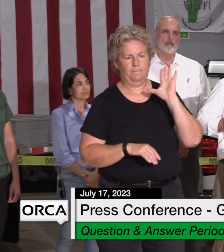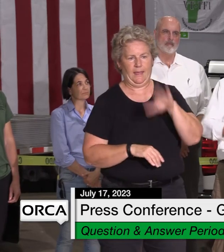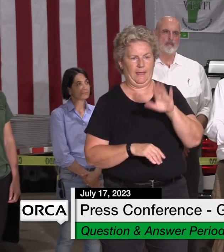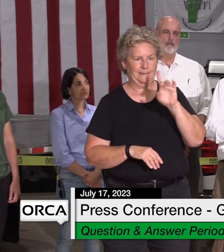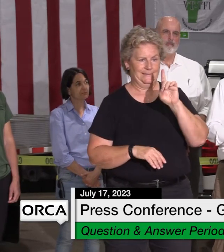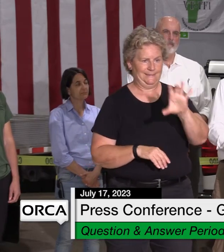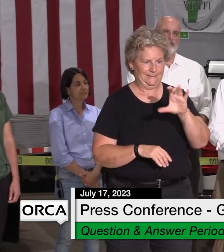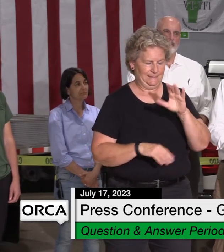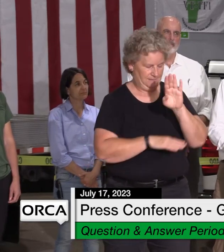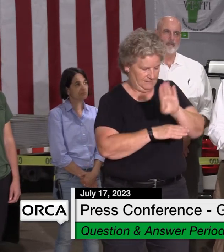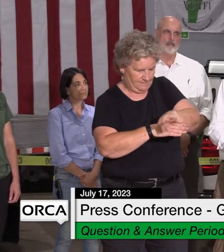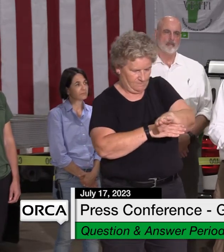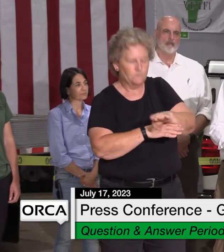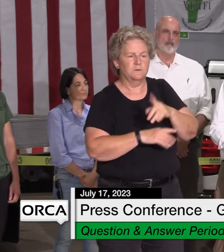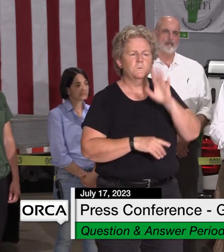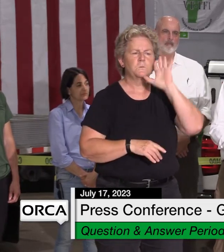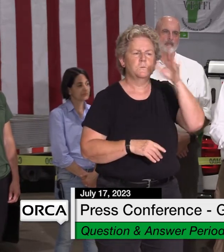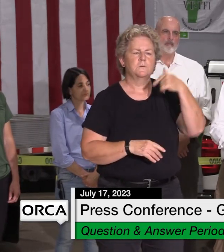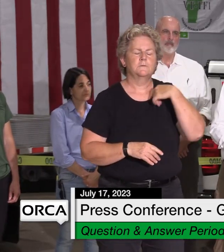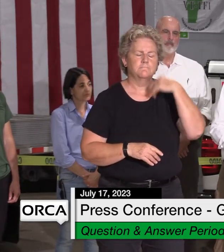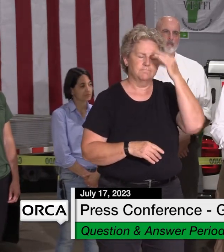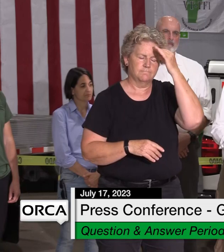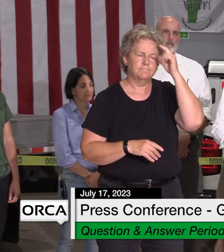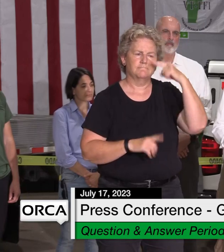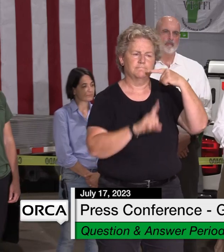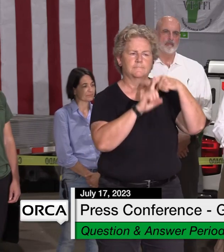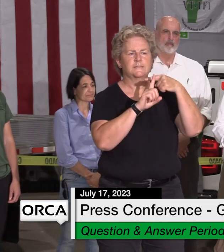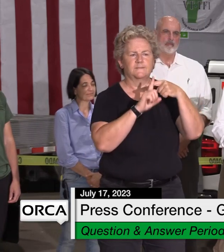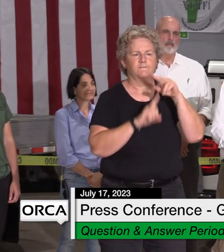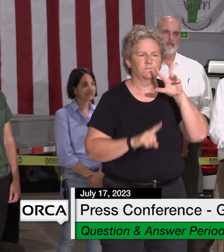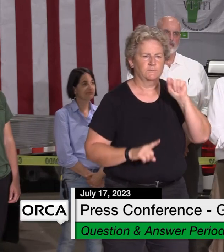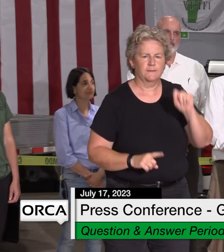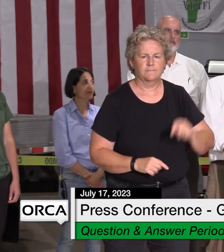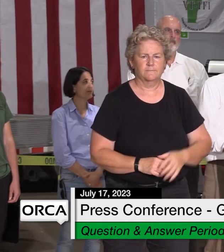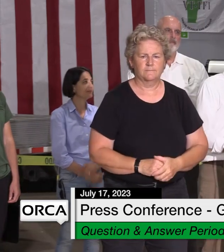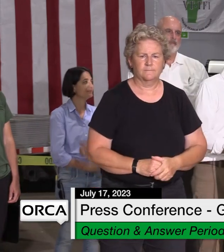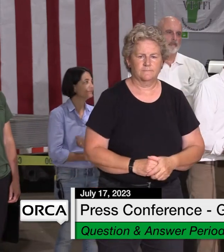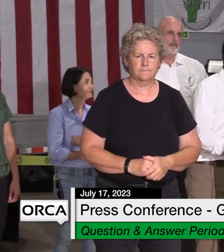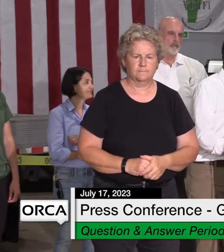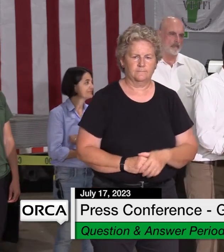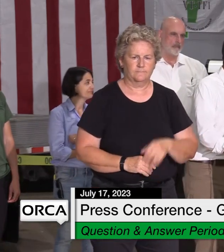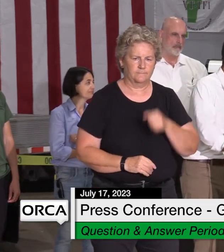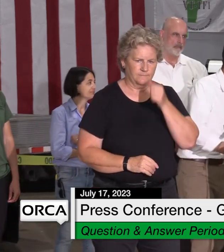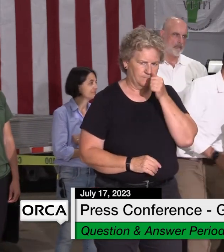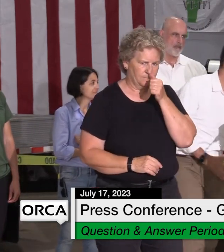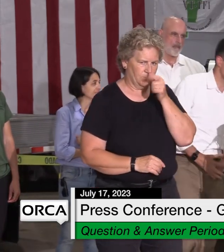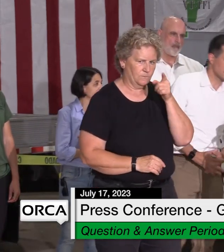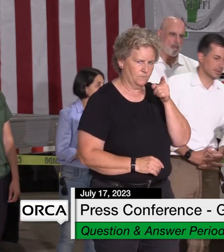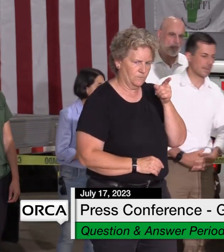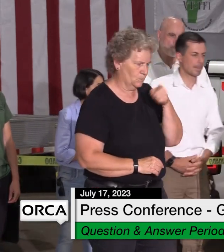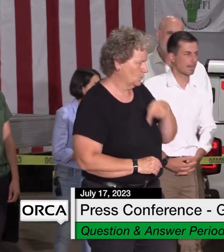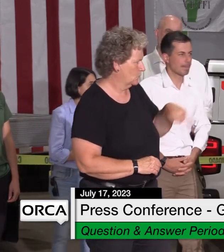we want to be a big part of helping with that process. Governor, I'll leave it to you to have the last word.